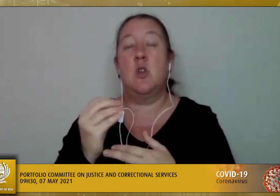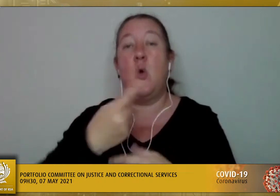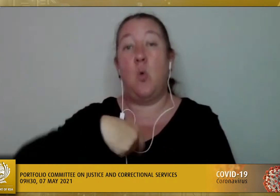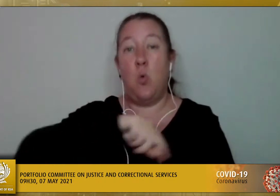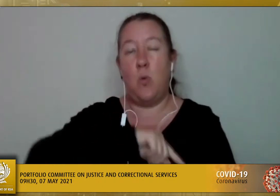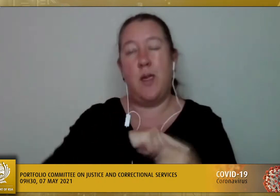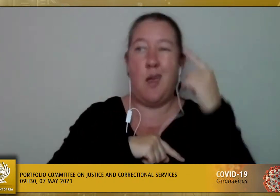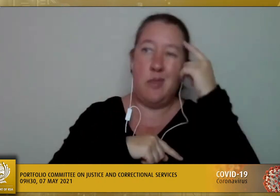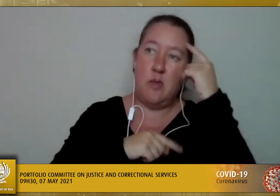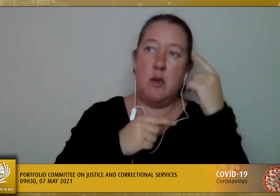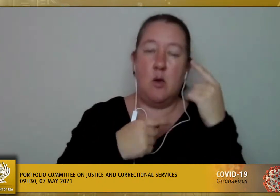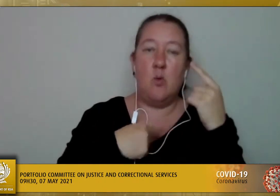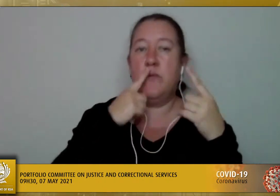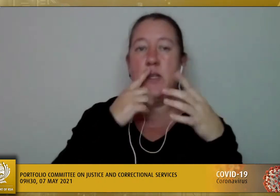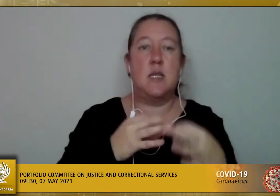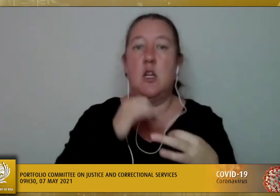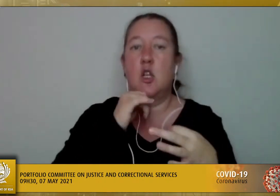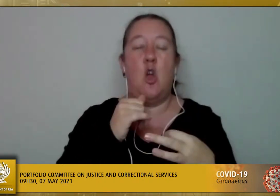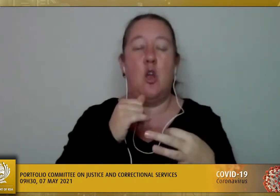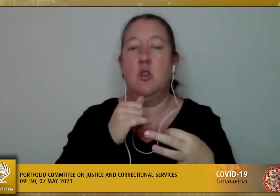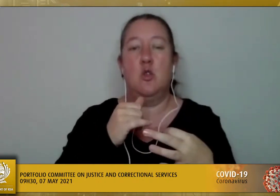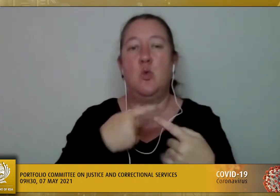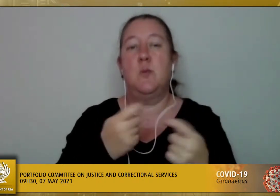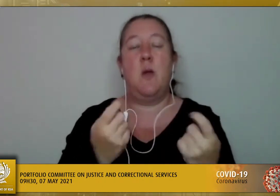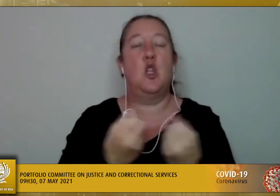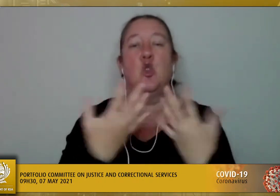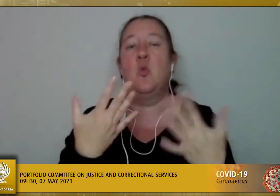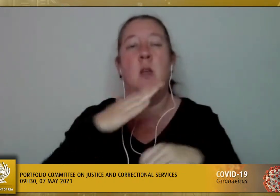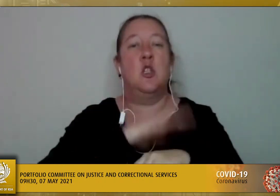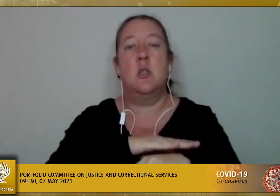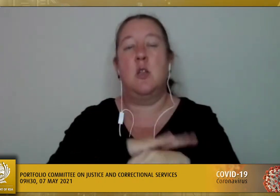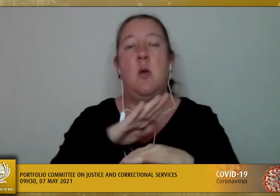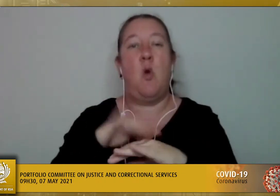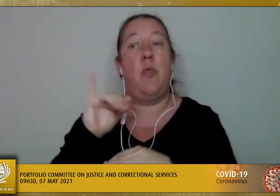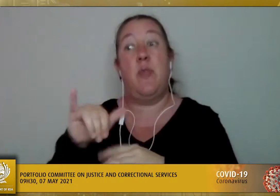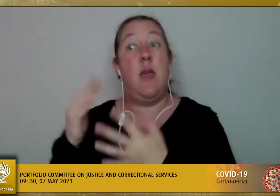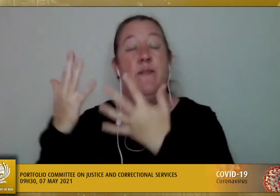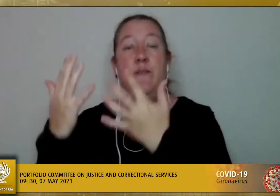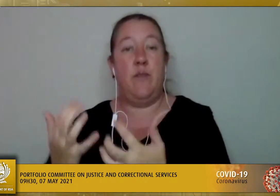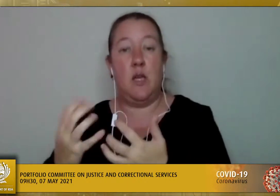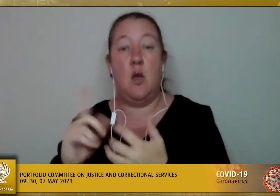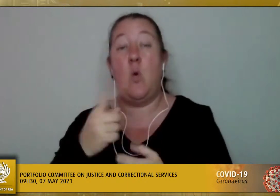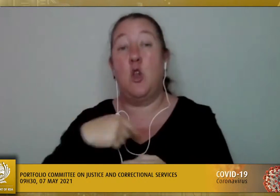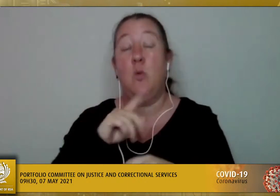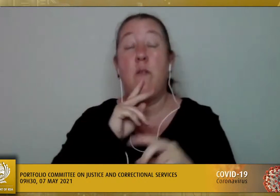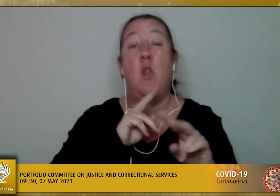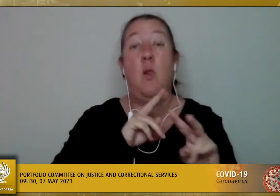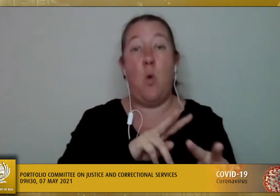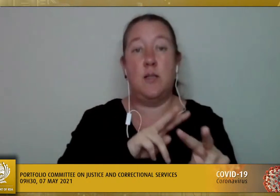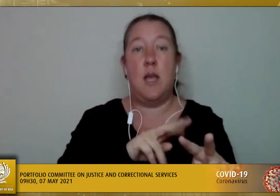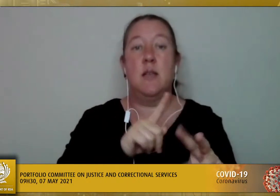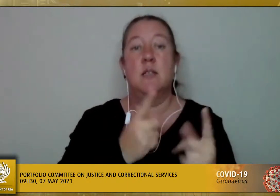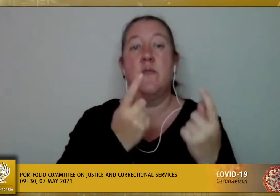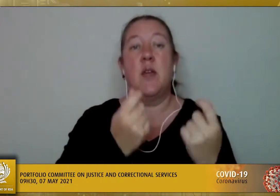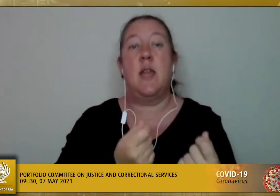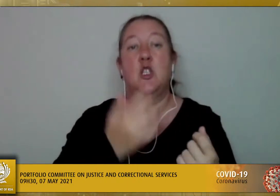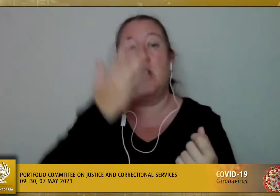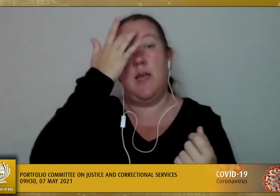we I think haven't have decided not to spend too much time on on that figure what we've looked at is the financial